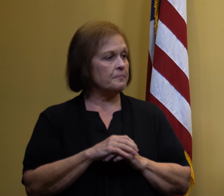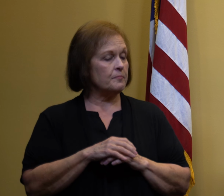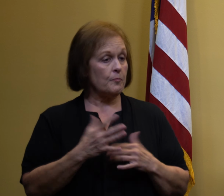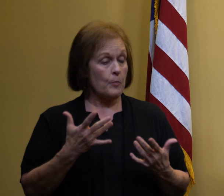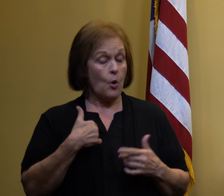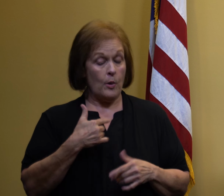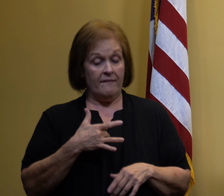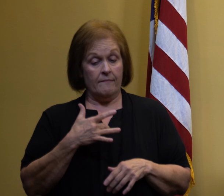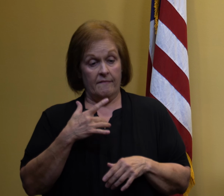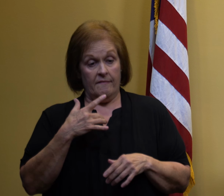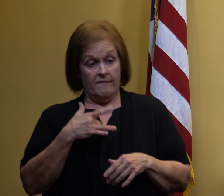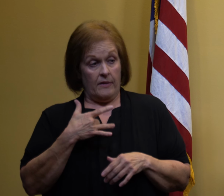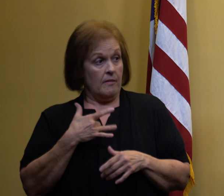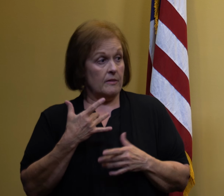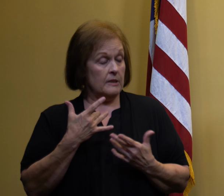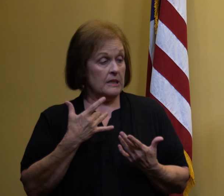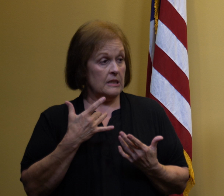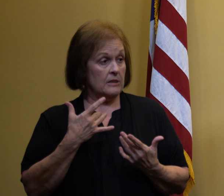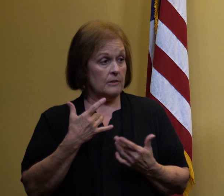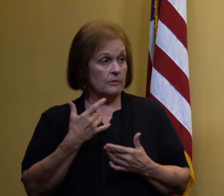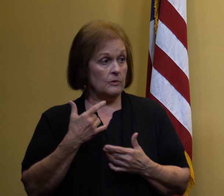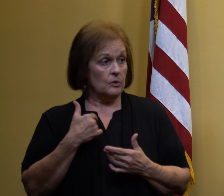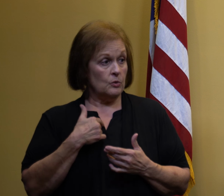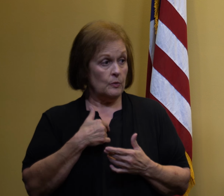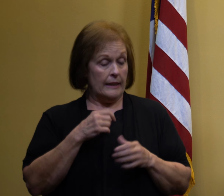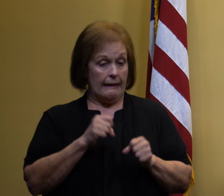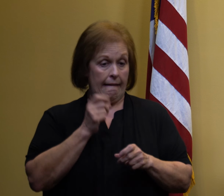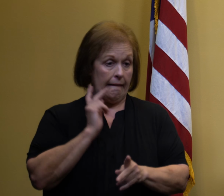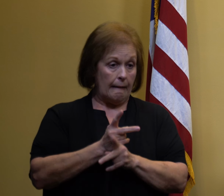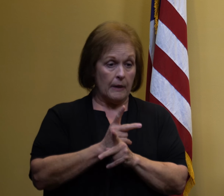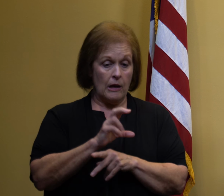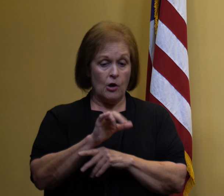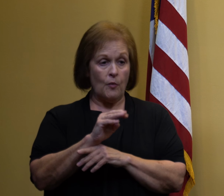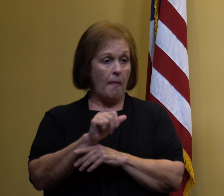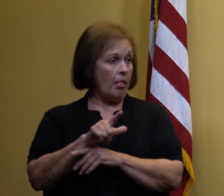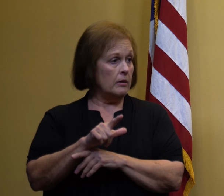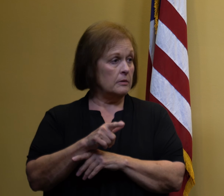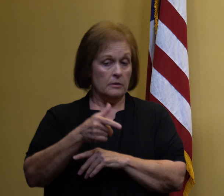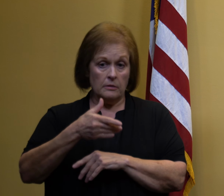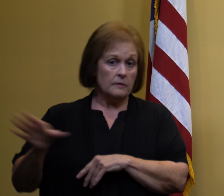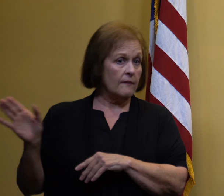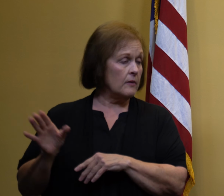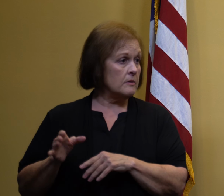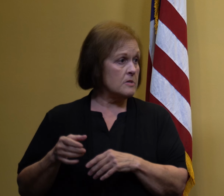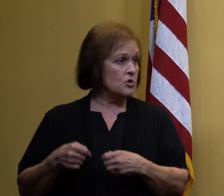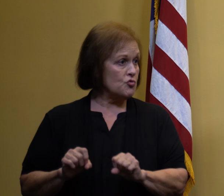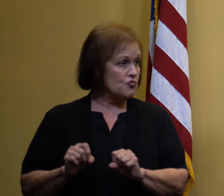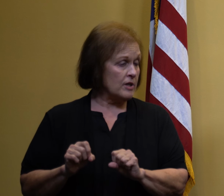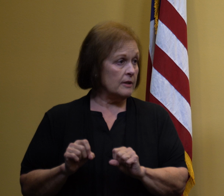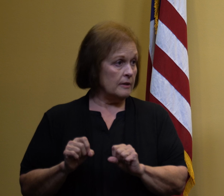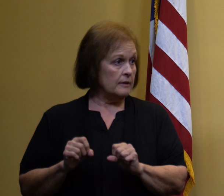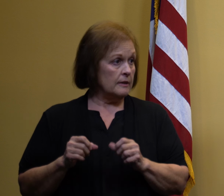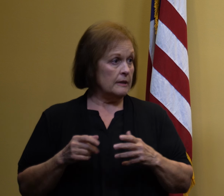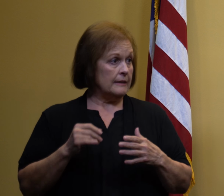What we believe, first of all, when we can keep criminals off the street, from the sound and solid arrests that